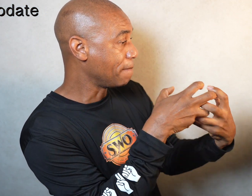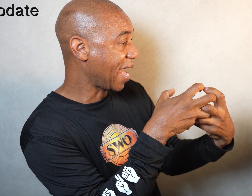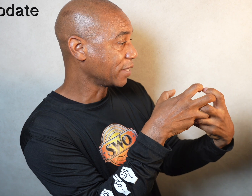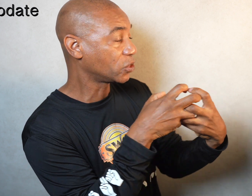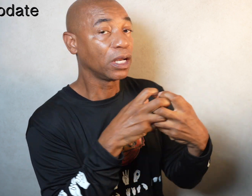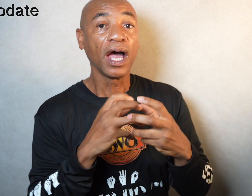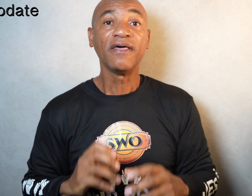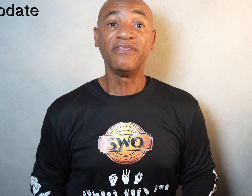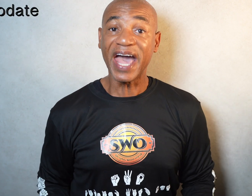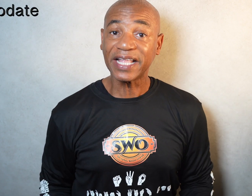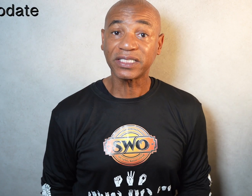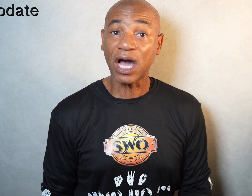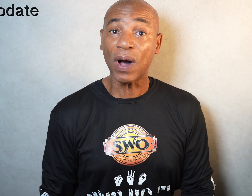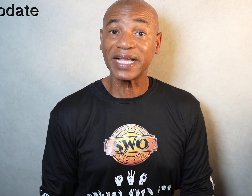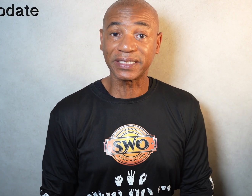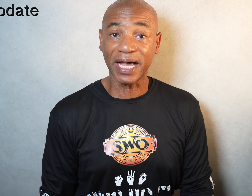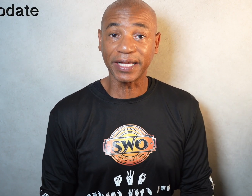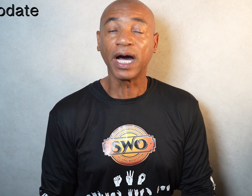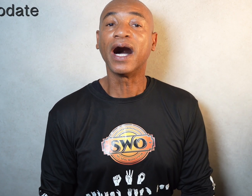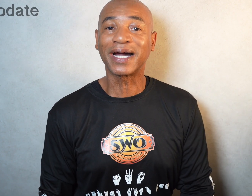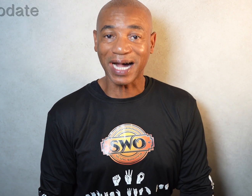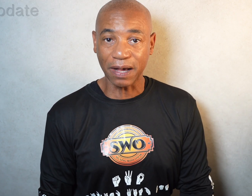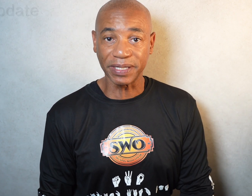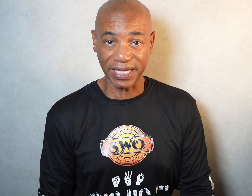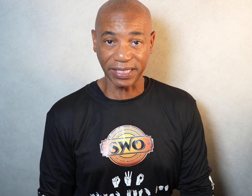match. That is how I sign accommodate.